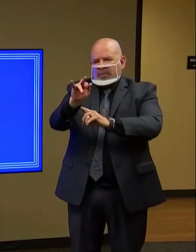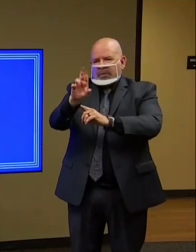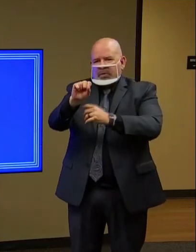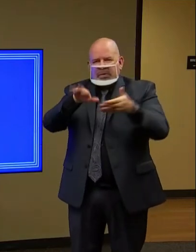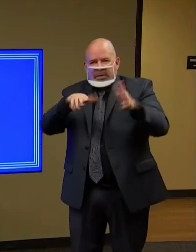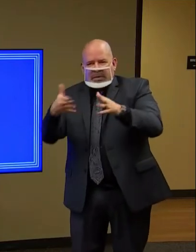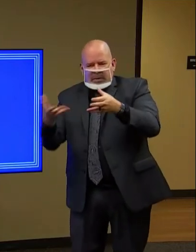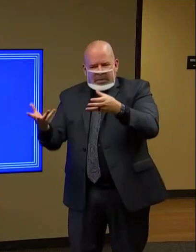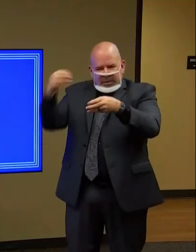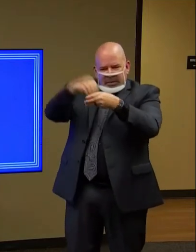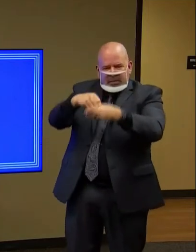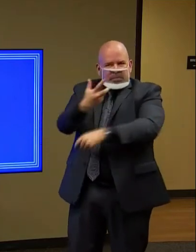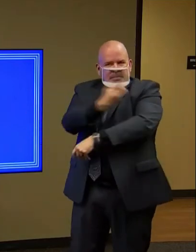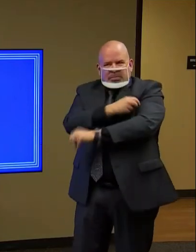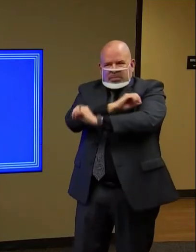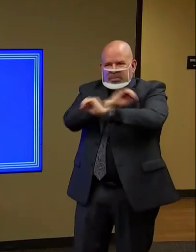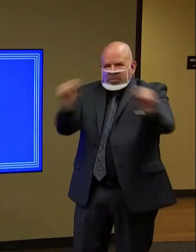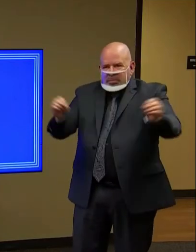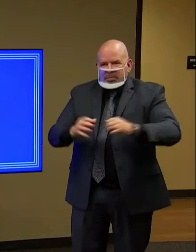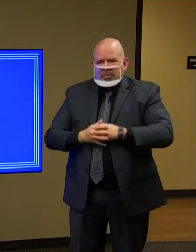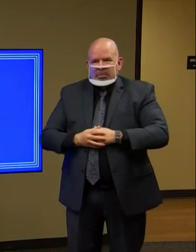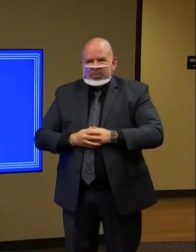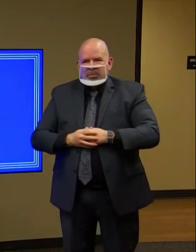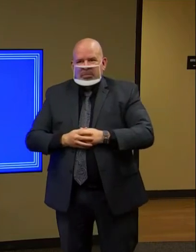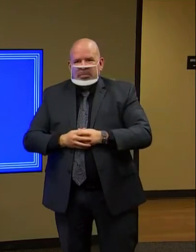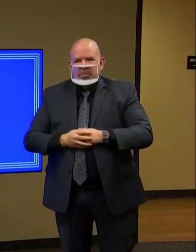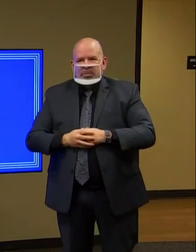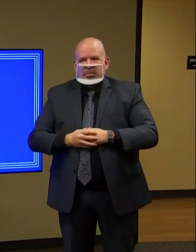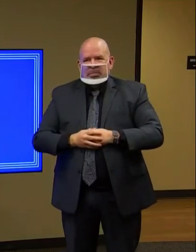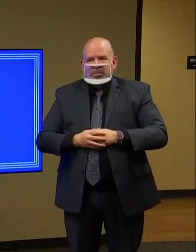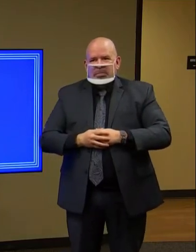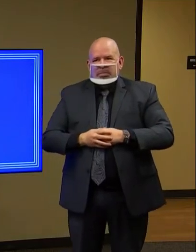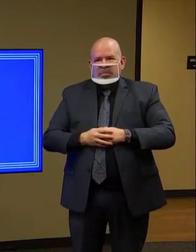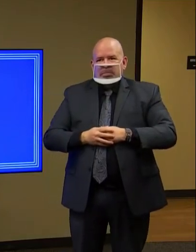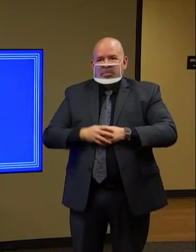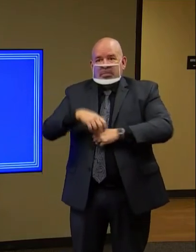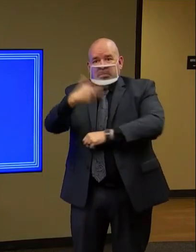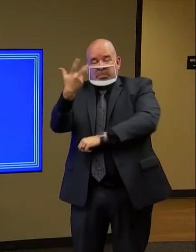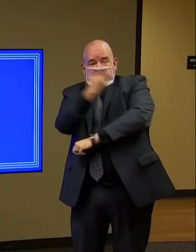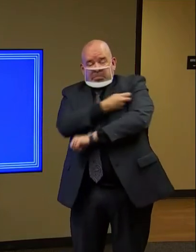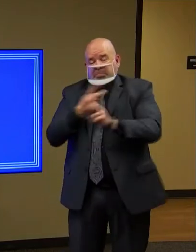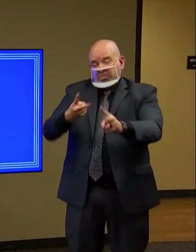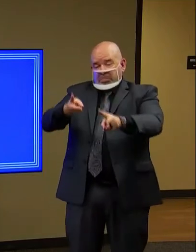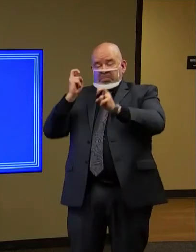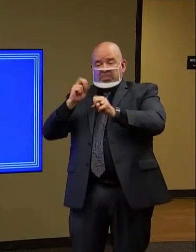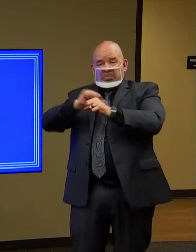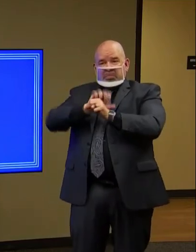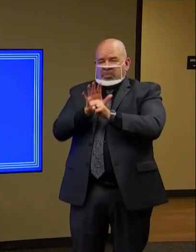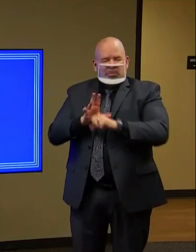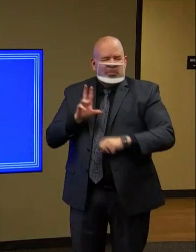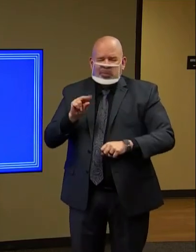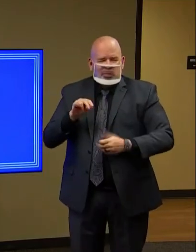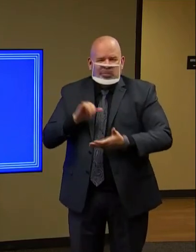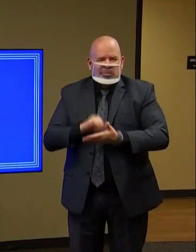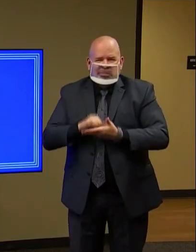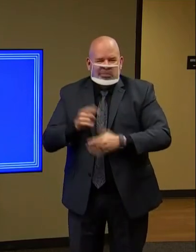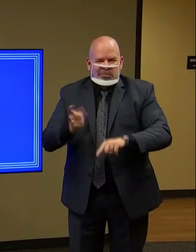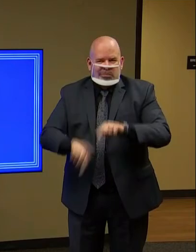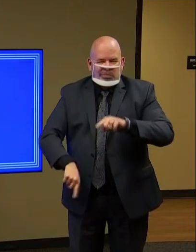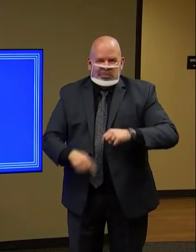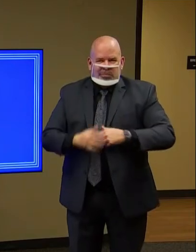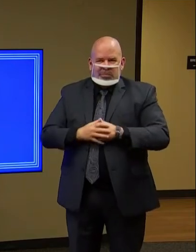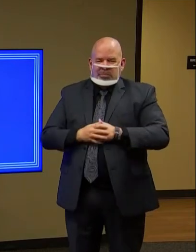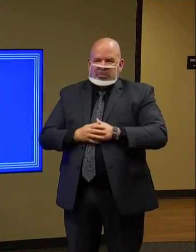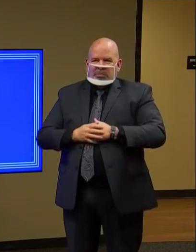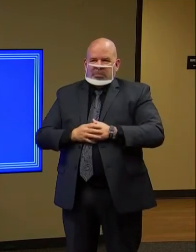ineffective. So that you cannot get the virus from the vaccines because there's no virus in the vaccines.